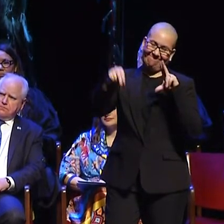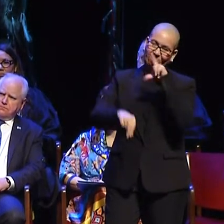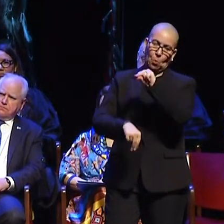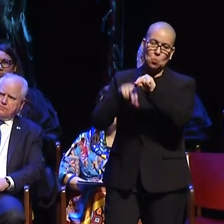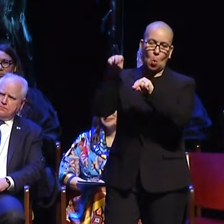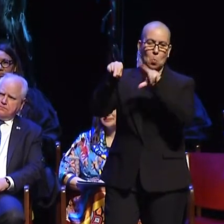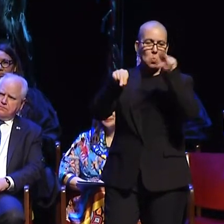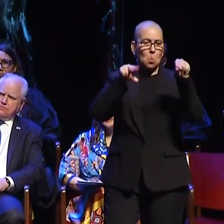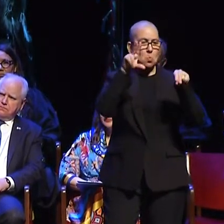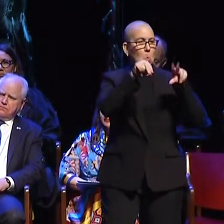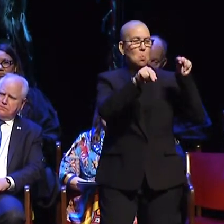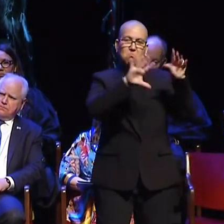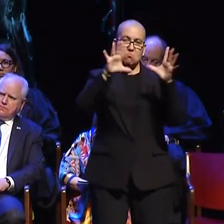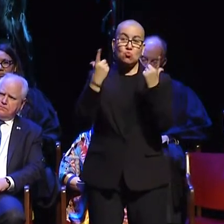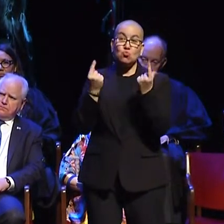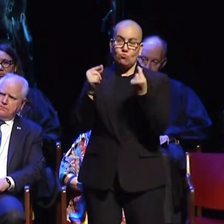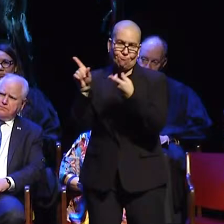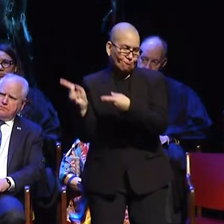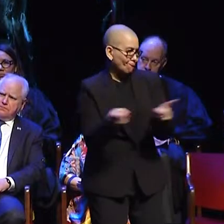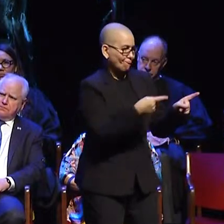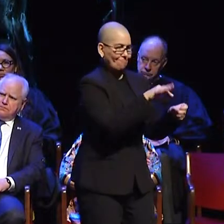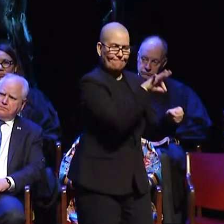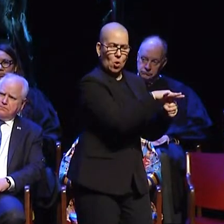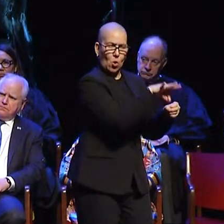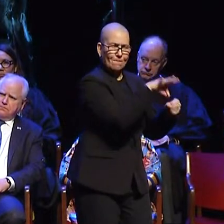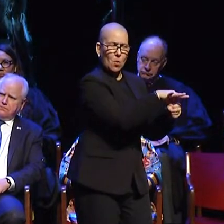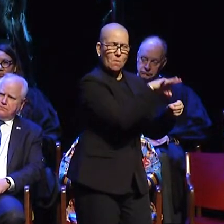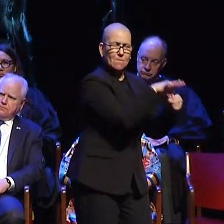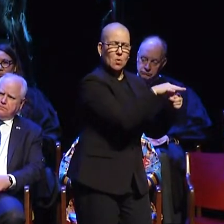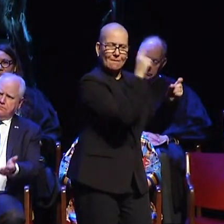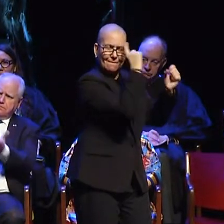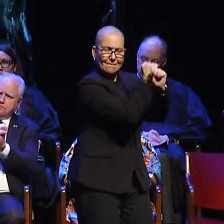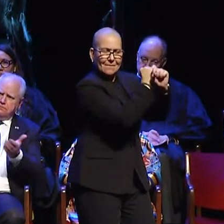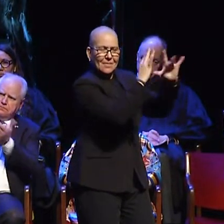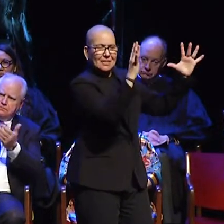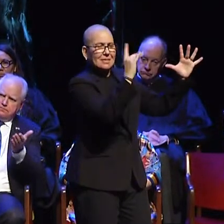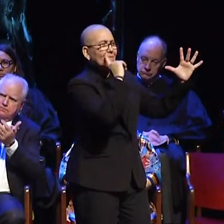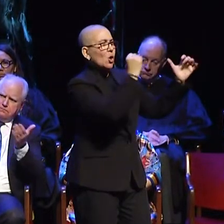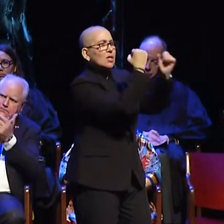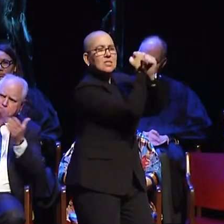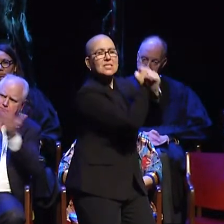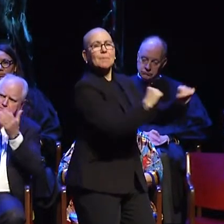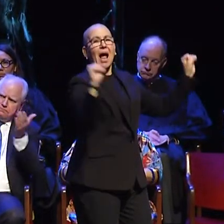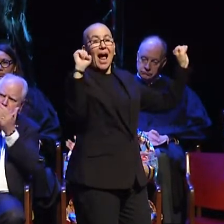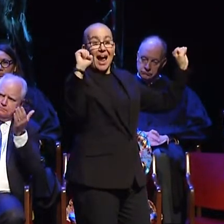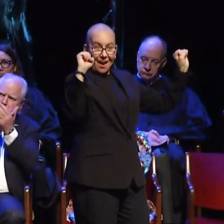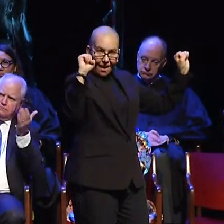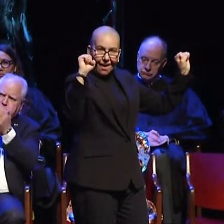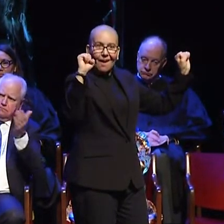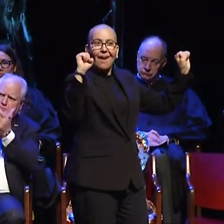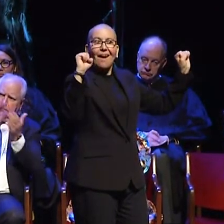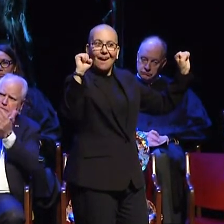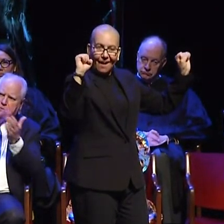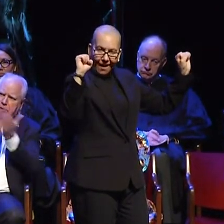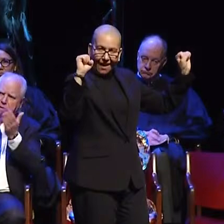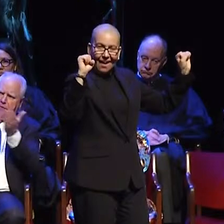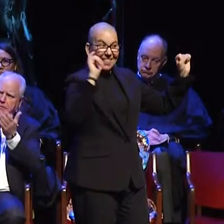yes to a vision of democracy that is inclusive and accessible and secure.